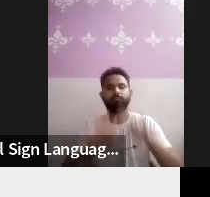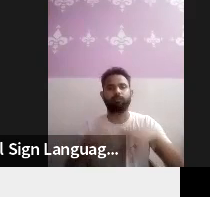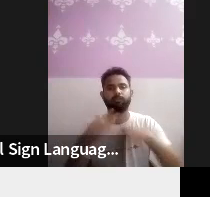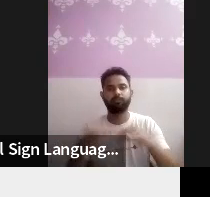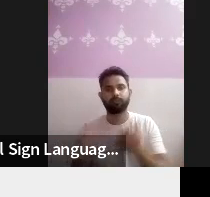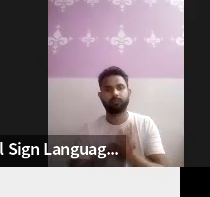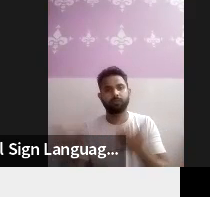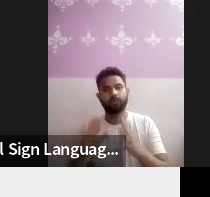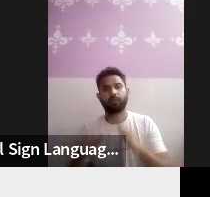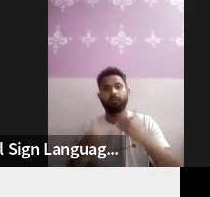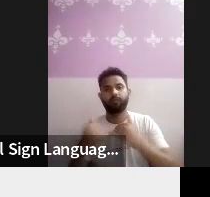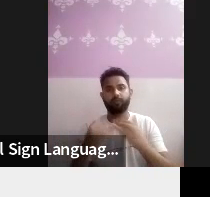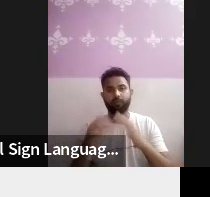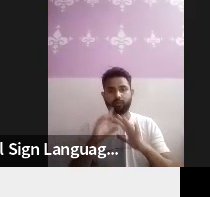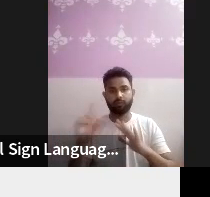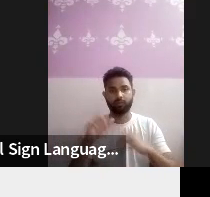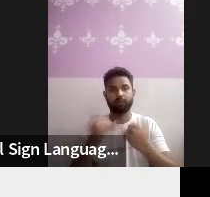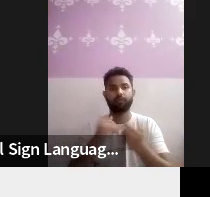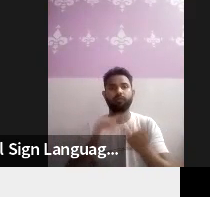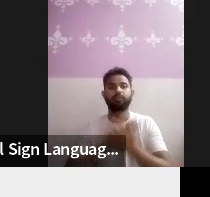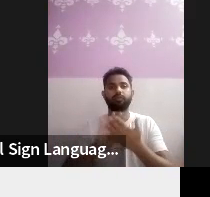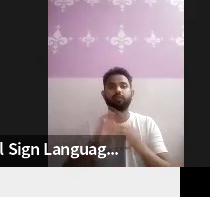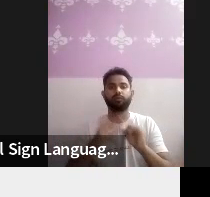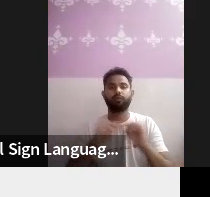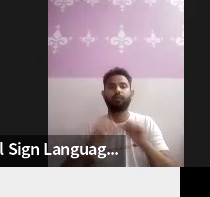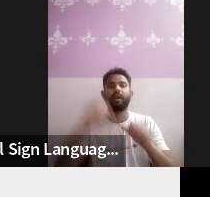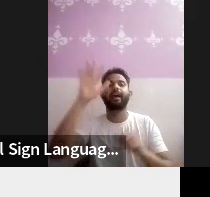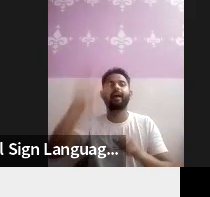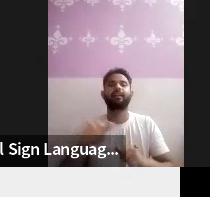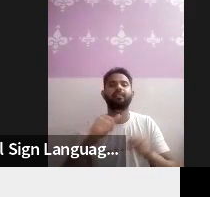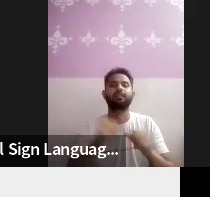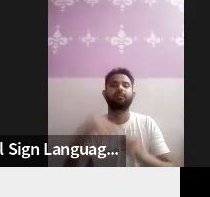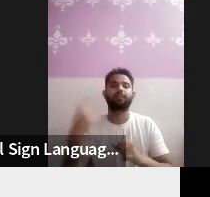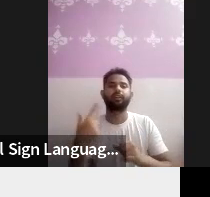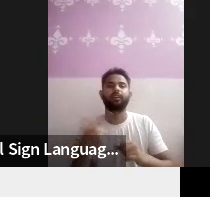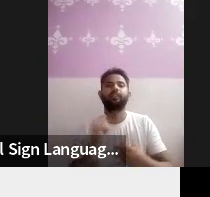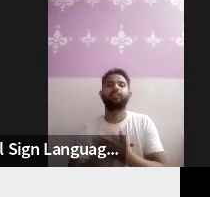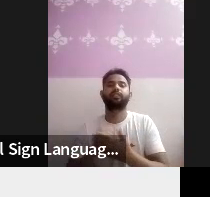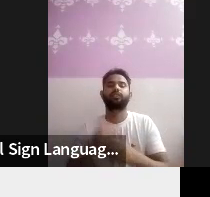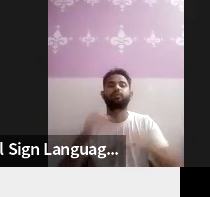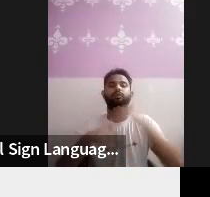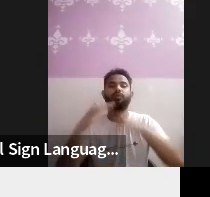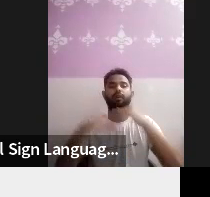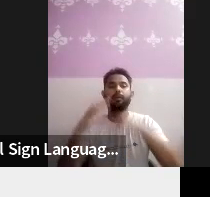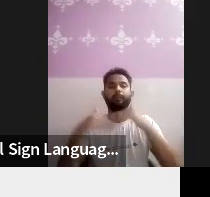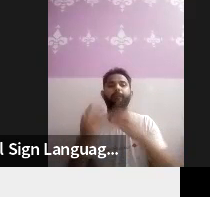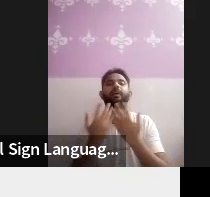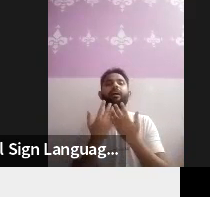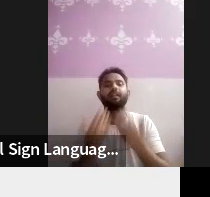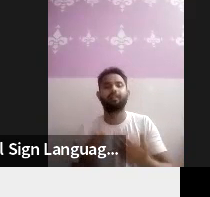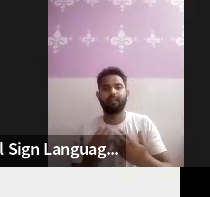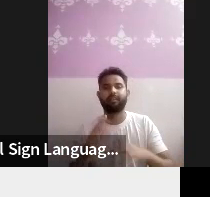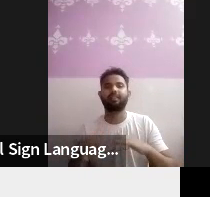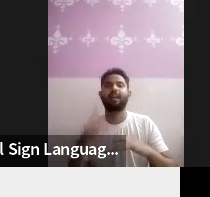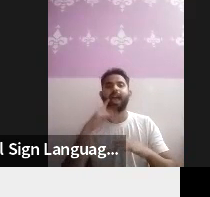knows the standards, and hopefully the local authorities know the standards. So obviously the solution is to follow